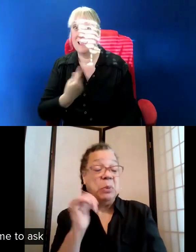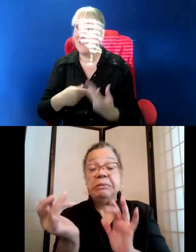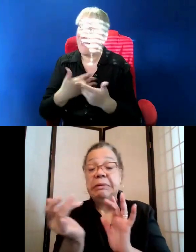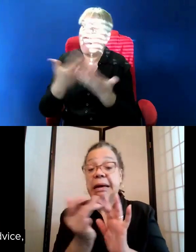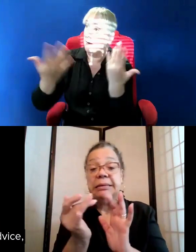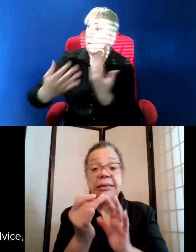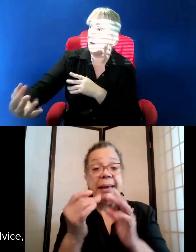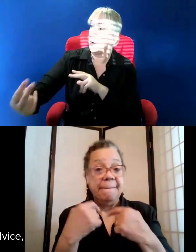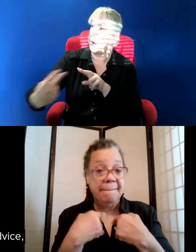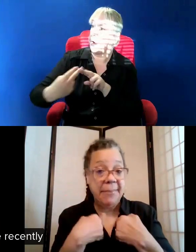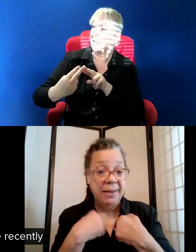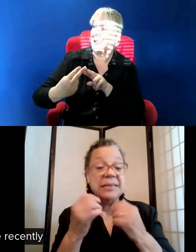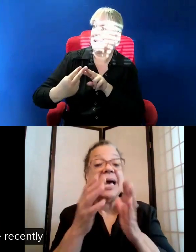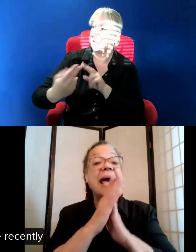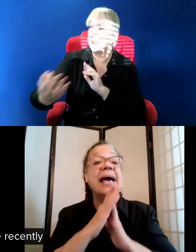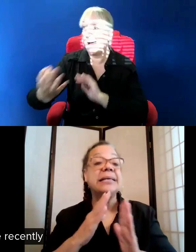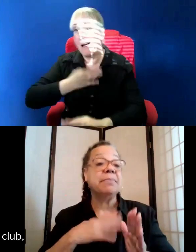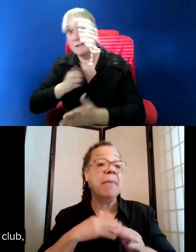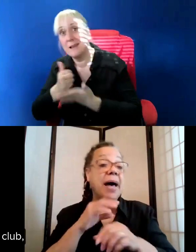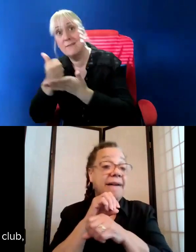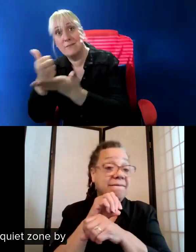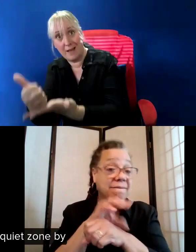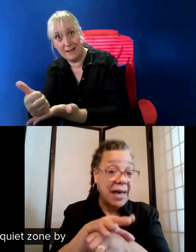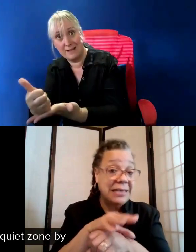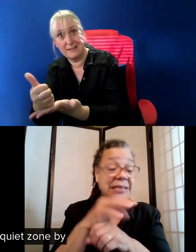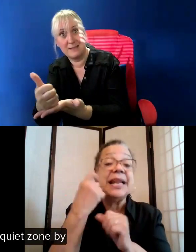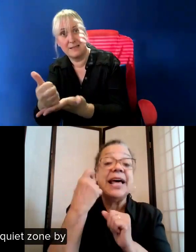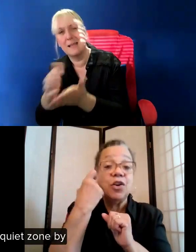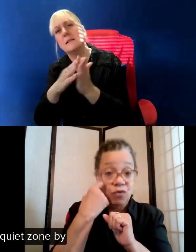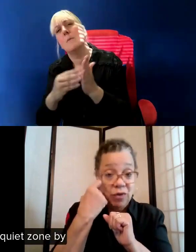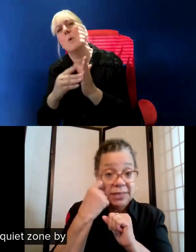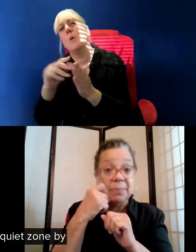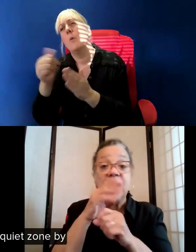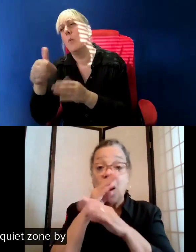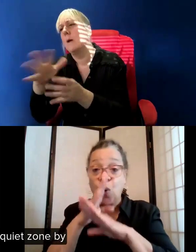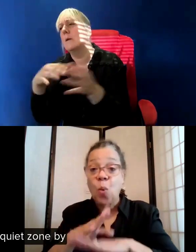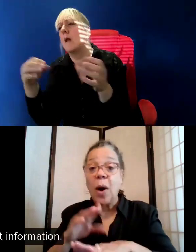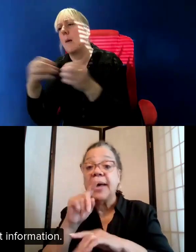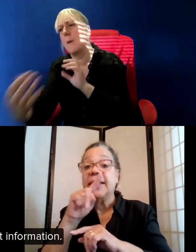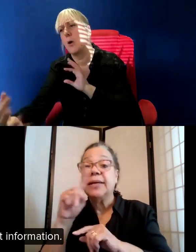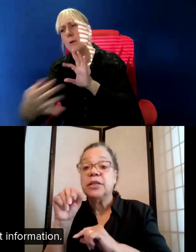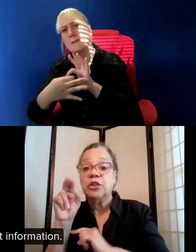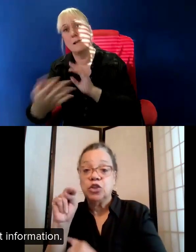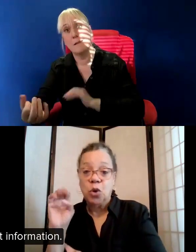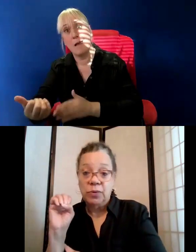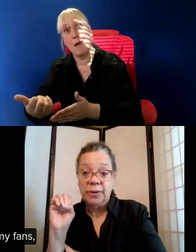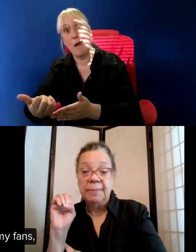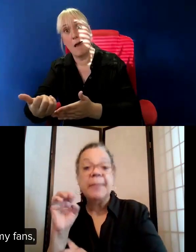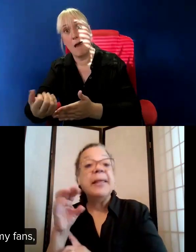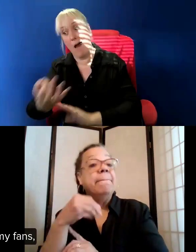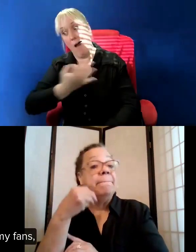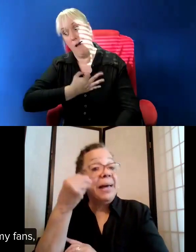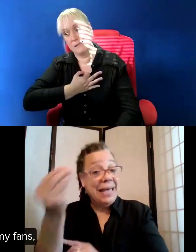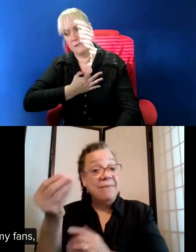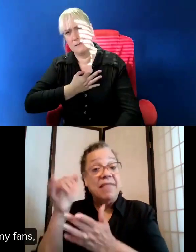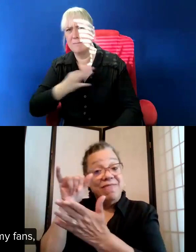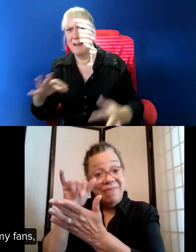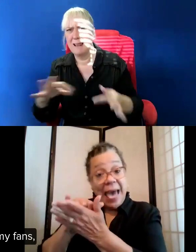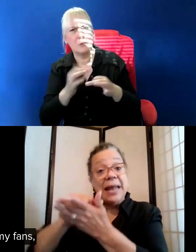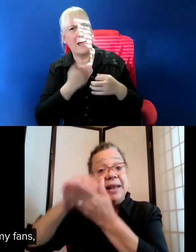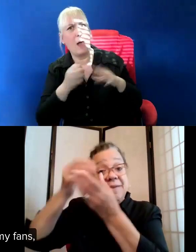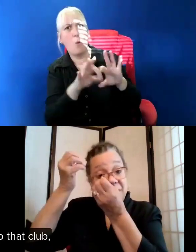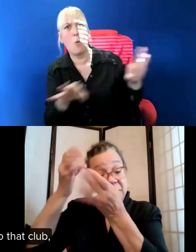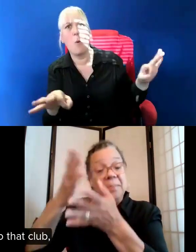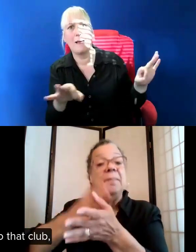ask my advice, like we've recently had a club ask about our quiet zone, by giving out that information,